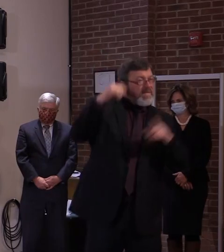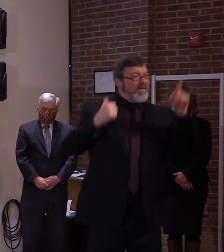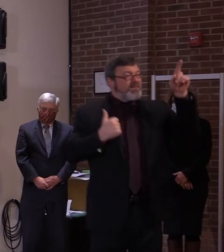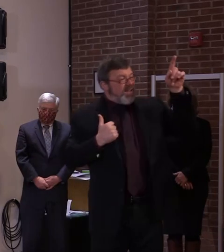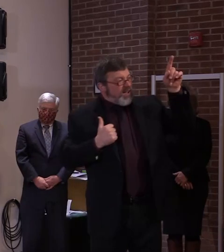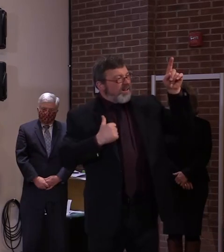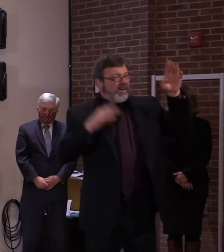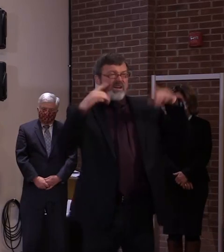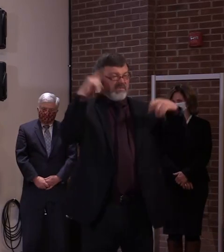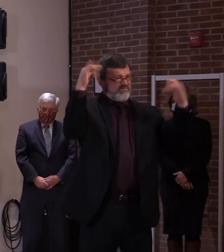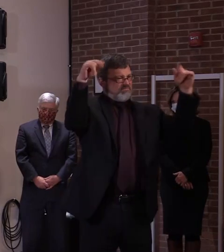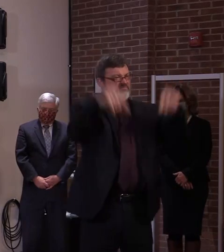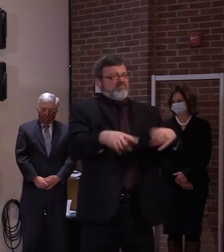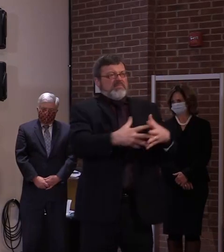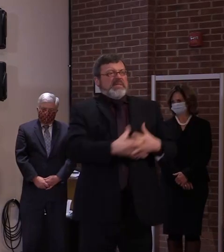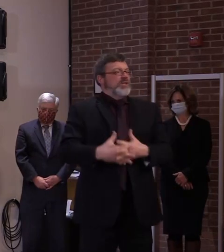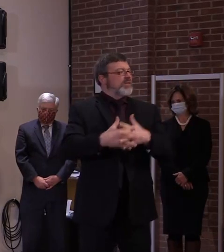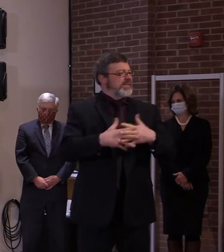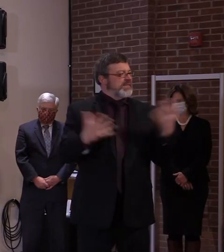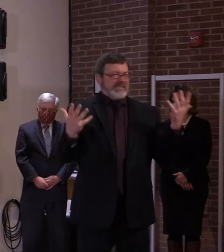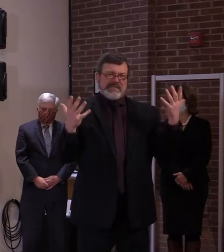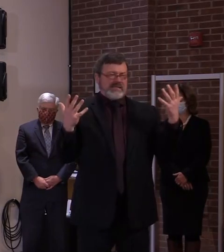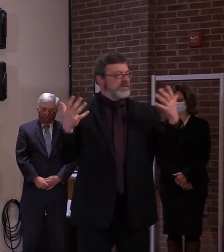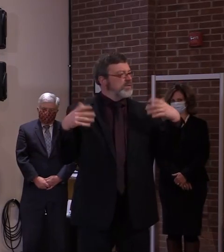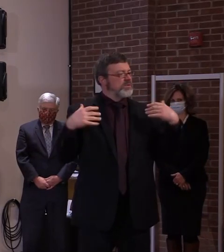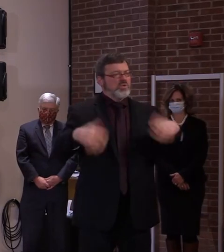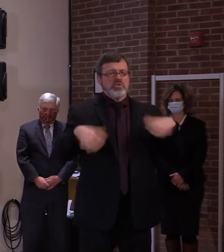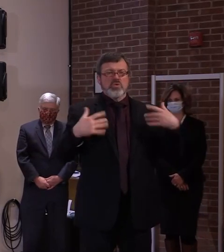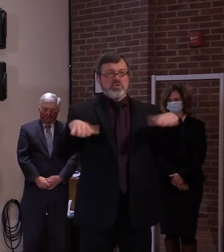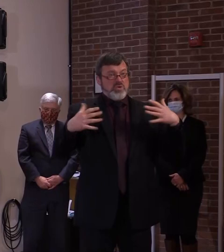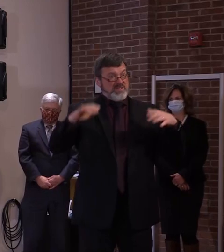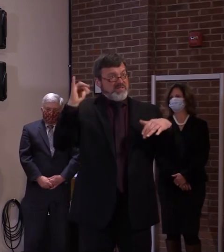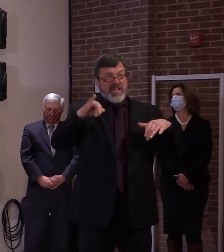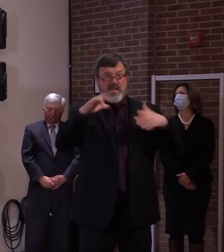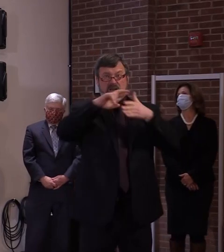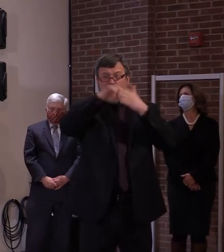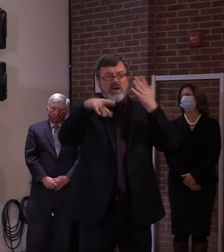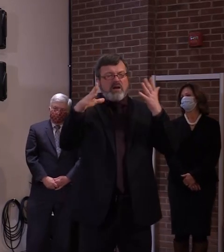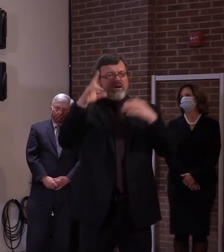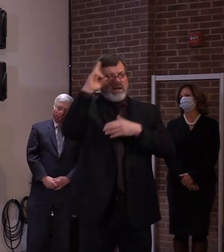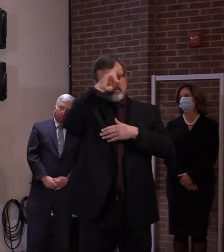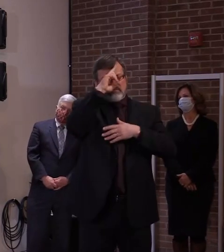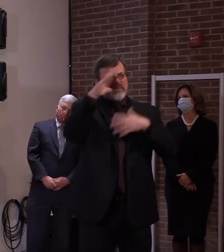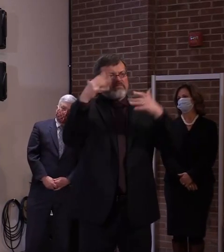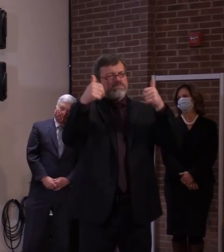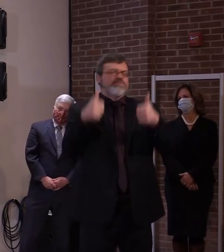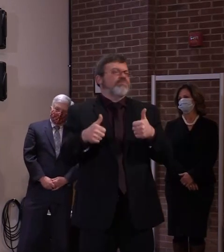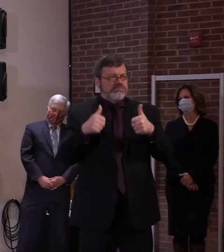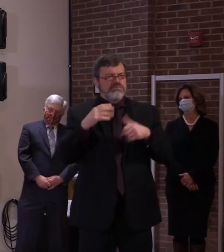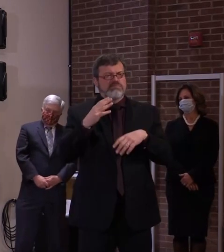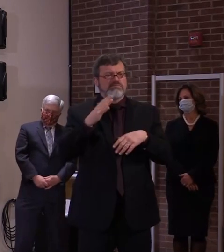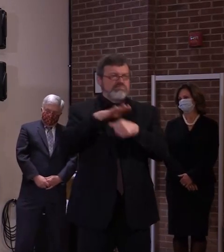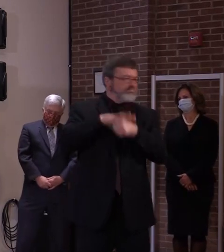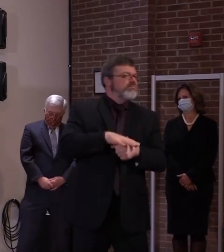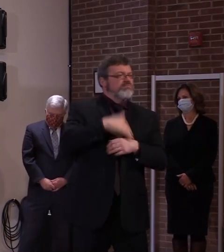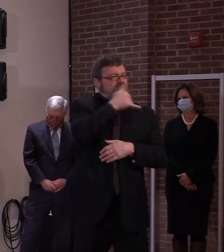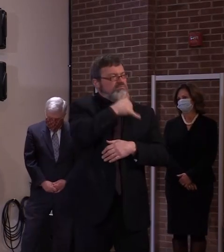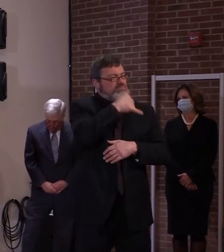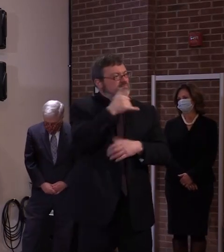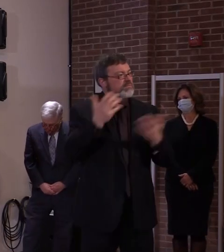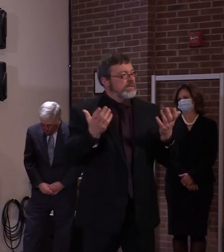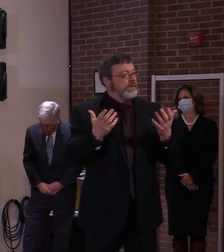stress on our healthcare systems, which are fortunately doing better now than just a week or two ago.